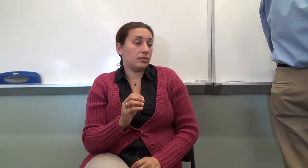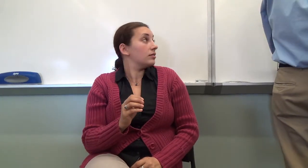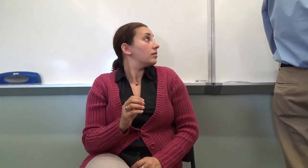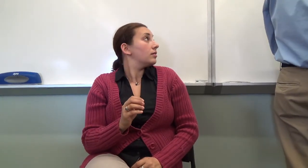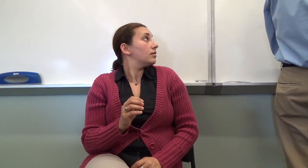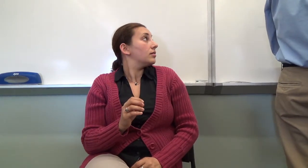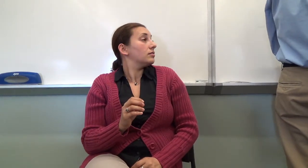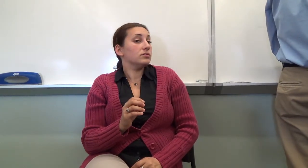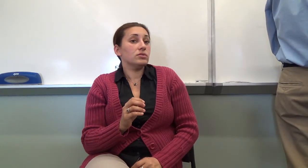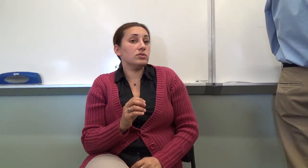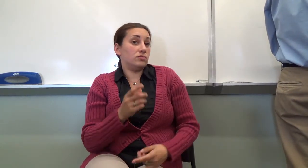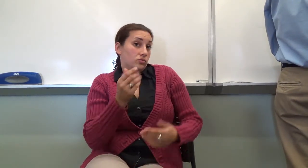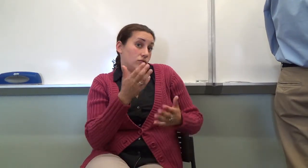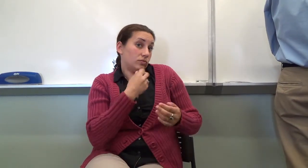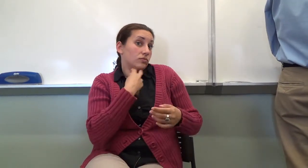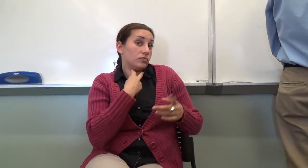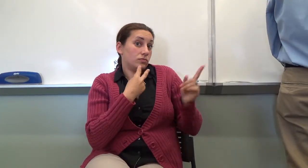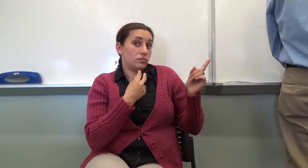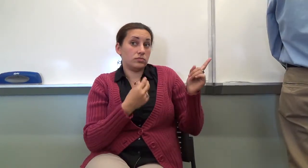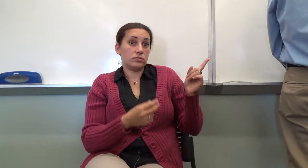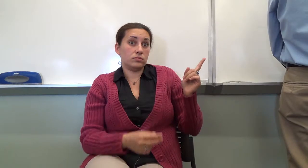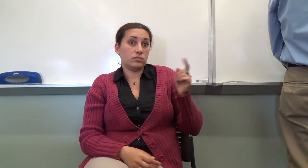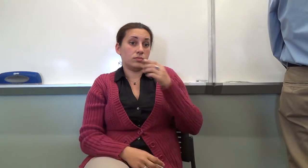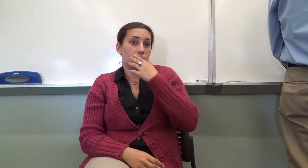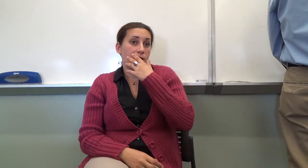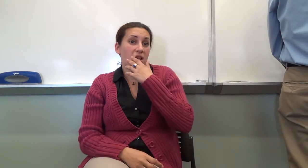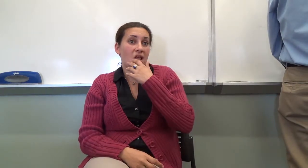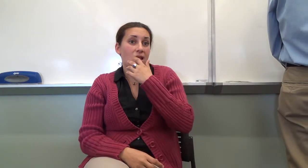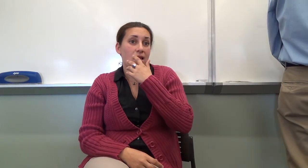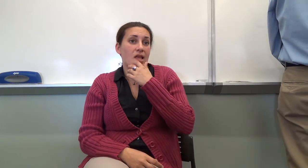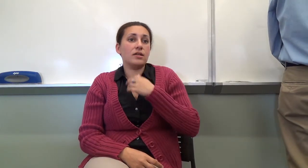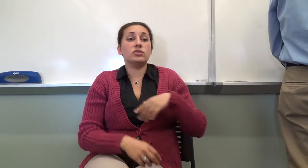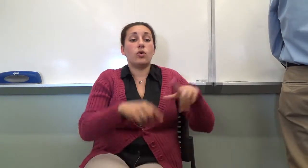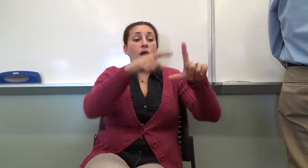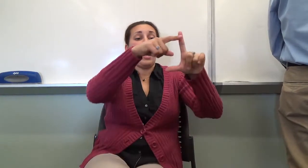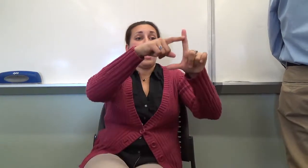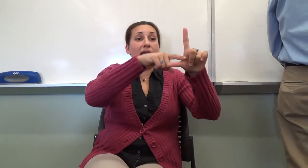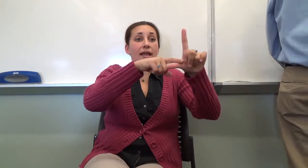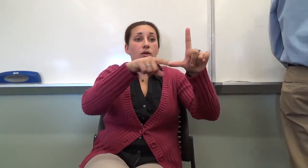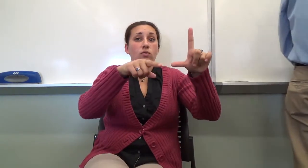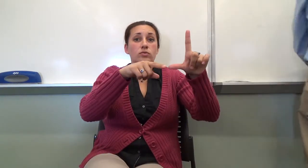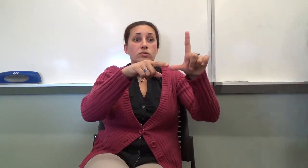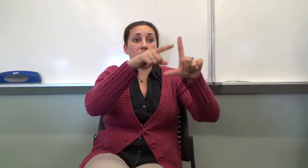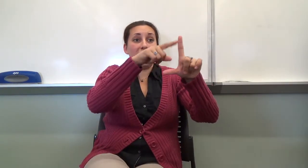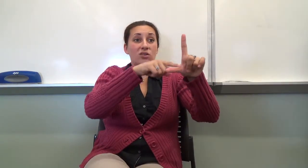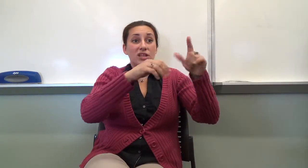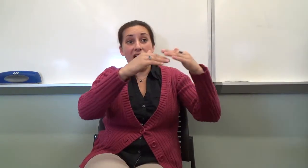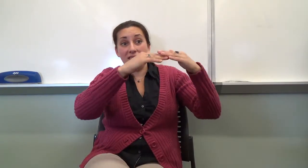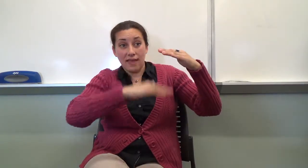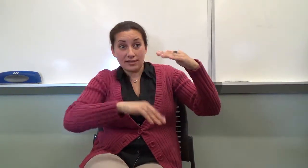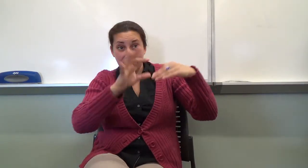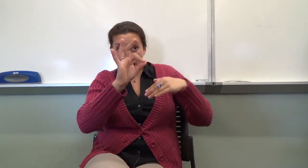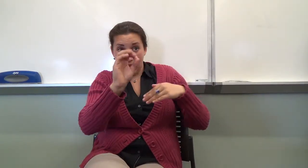eyeing it in here. Angles that are less than 90 degrees, like this, are called acute angles.